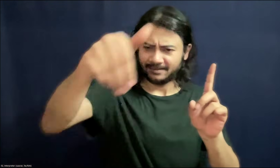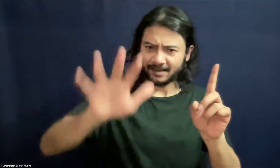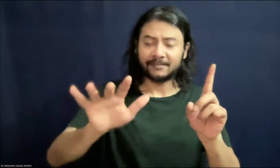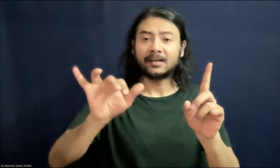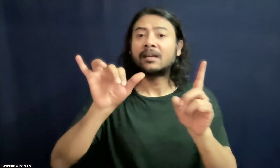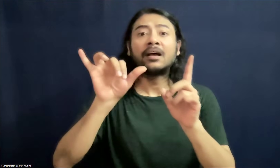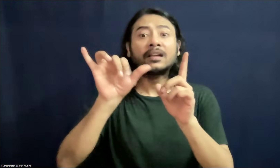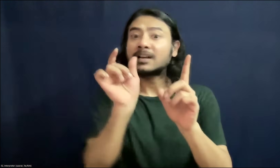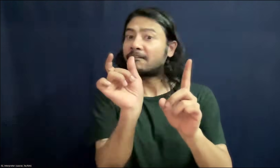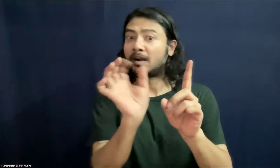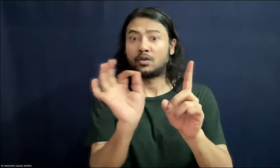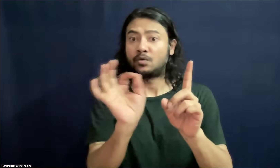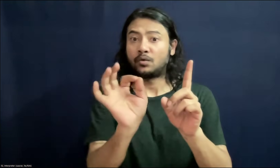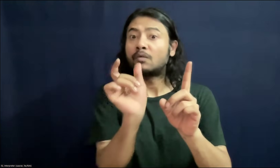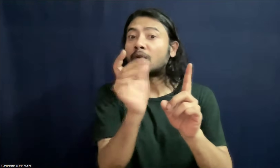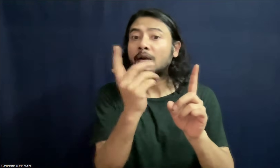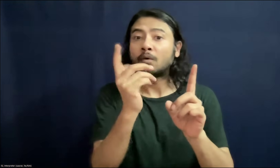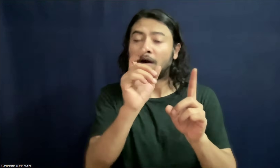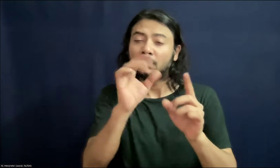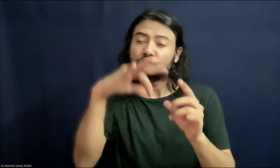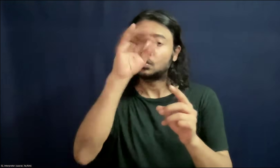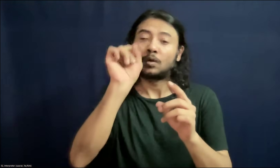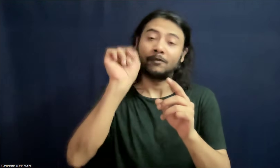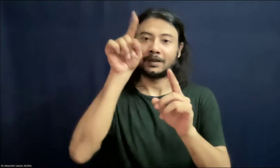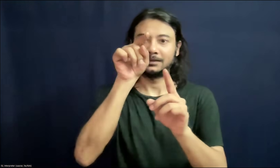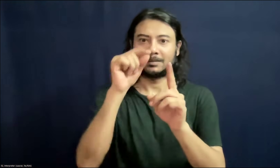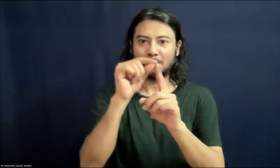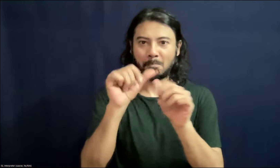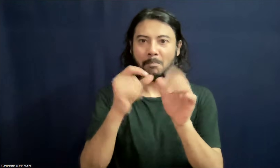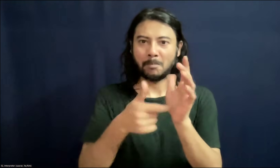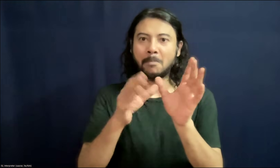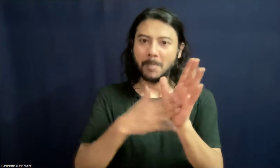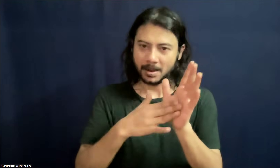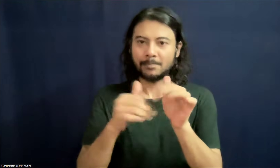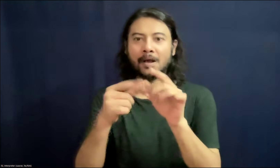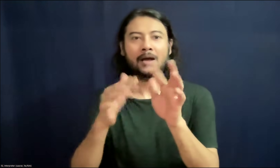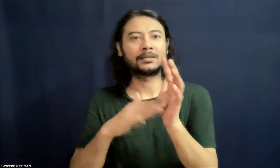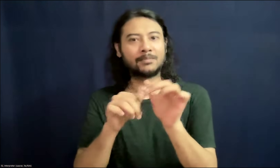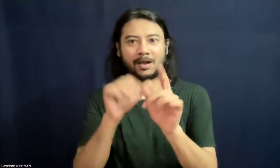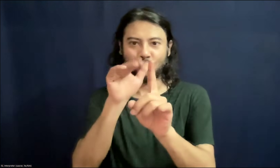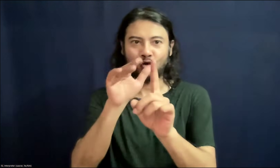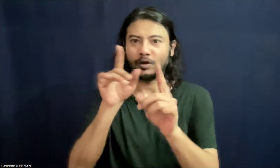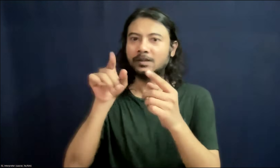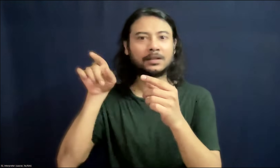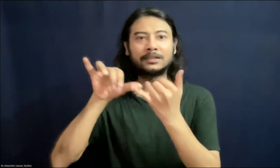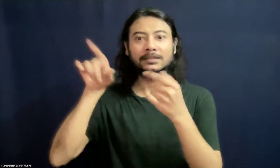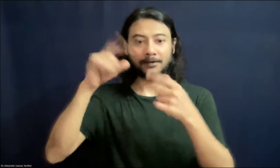now this is specifically for those people who think that Krishna is